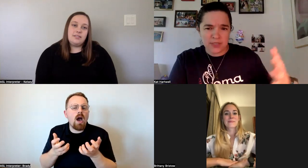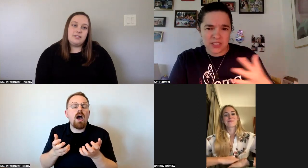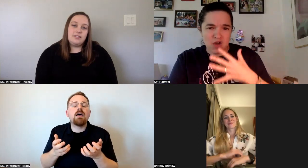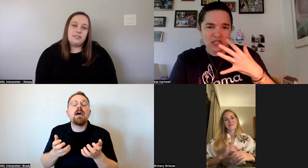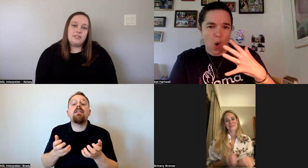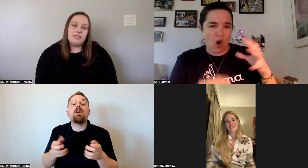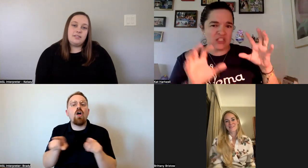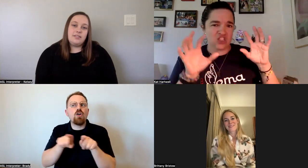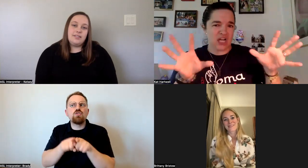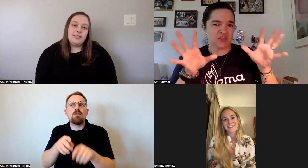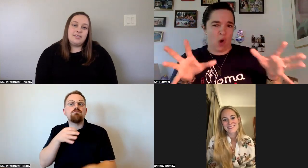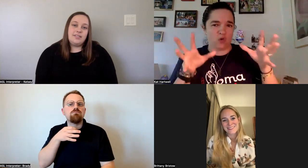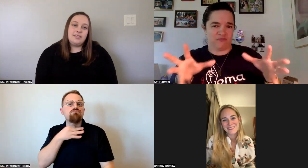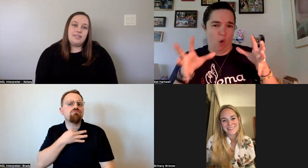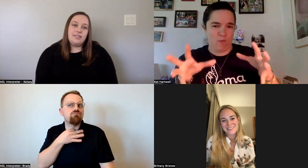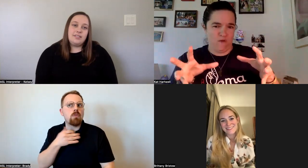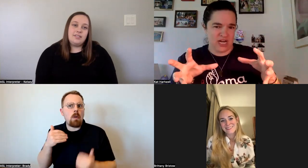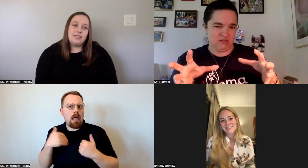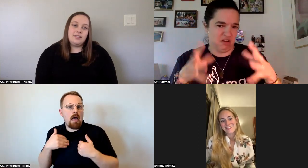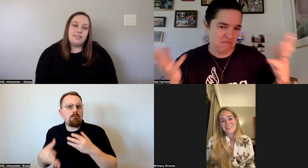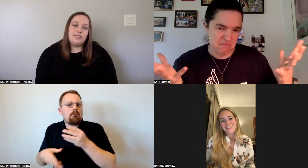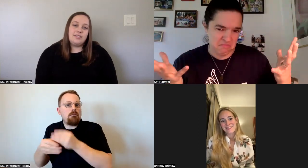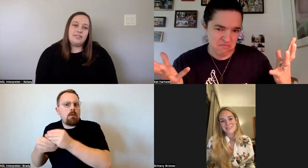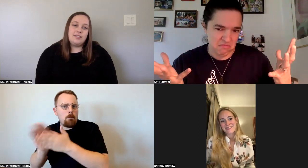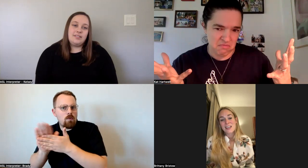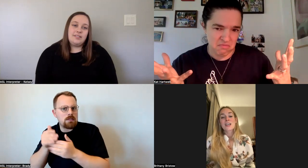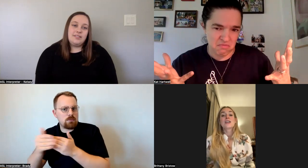Love Club series or the just those four movies?